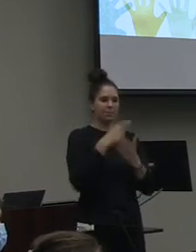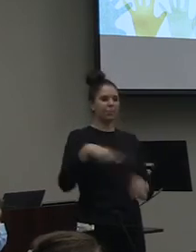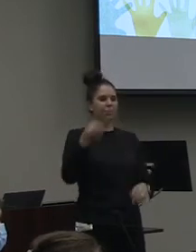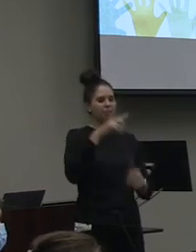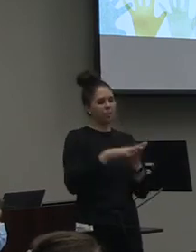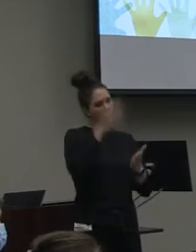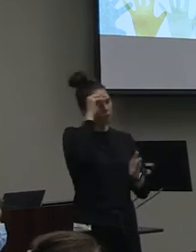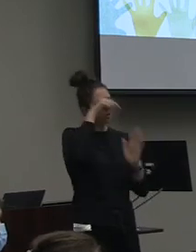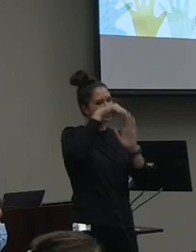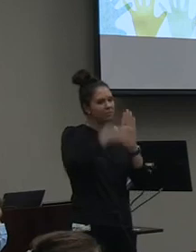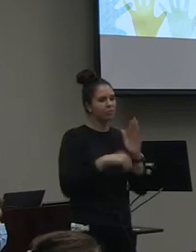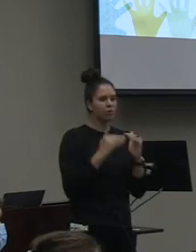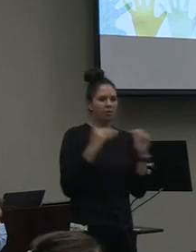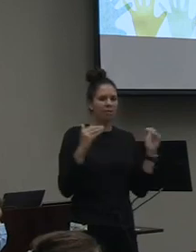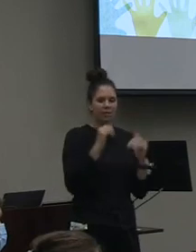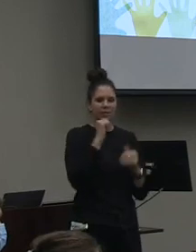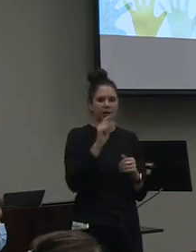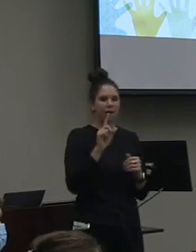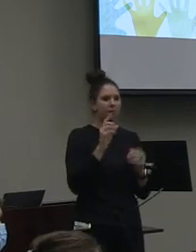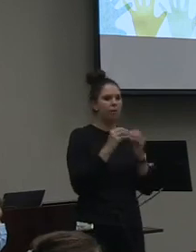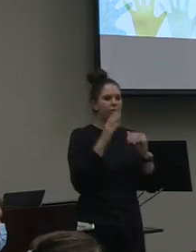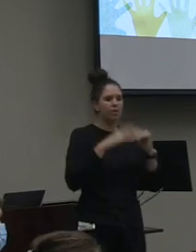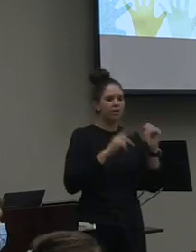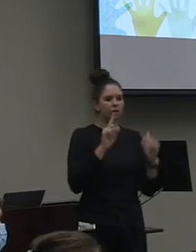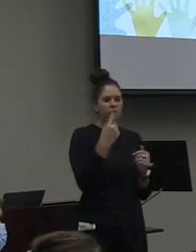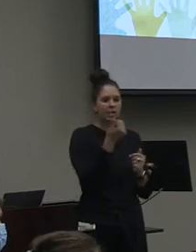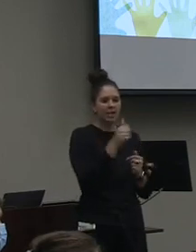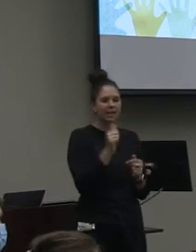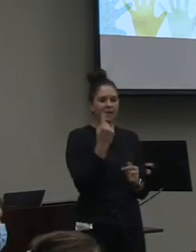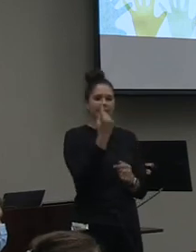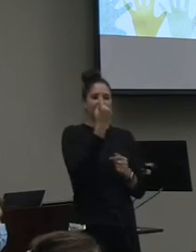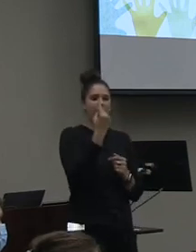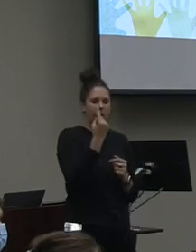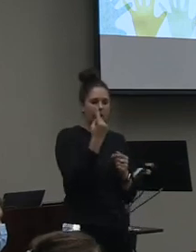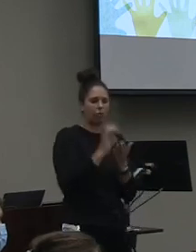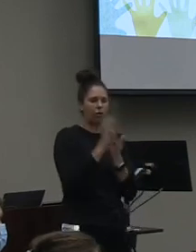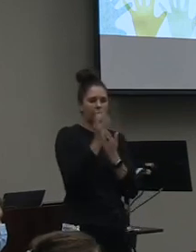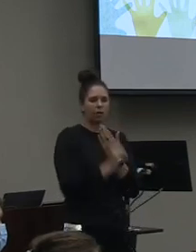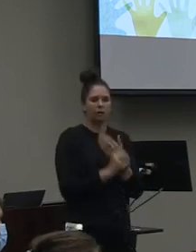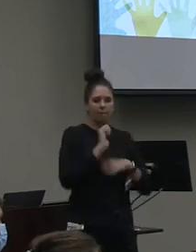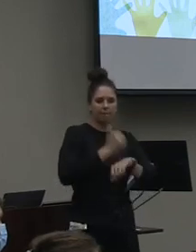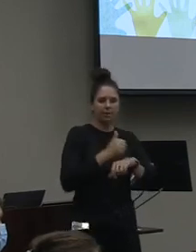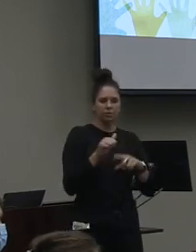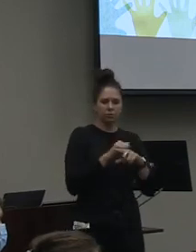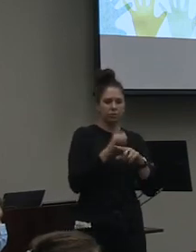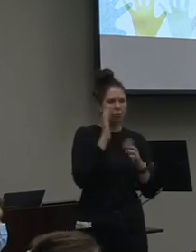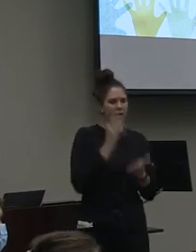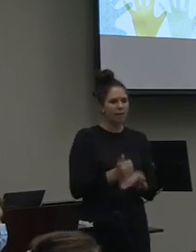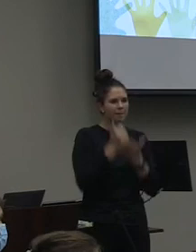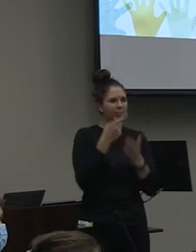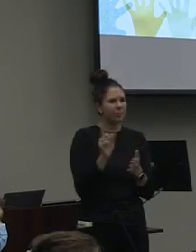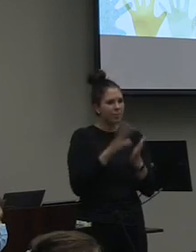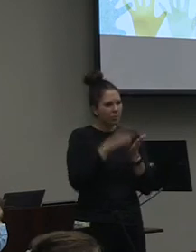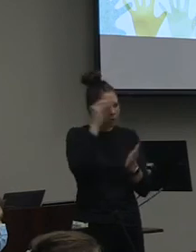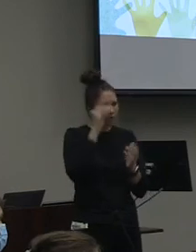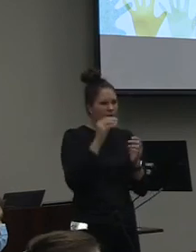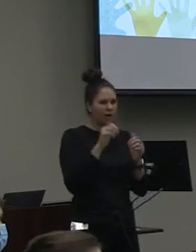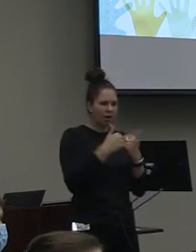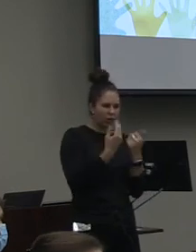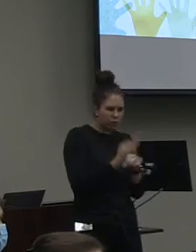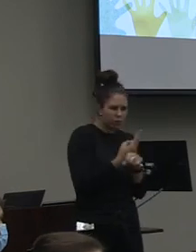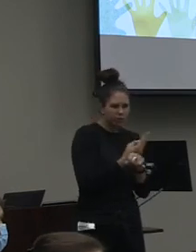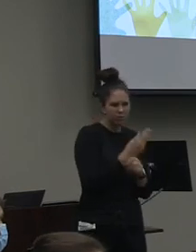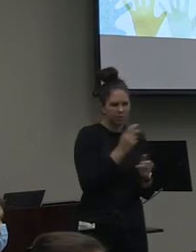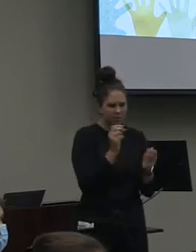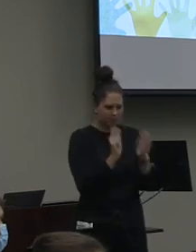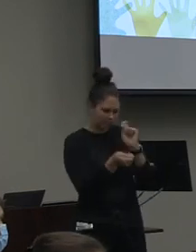deeper level, more than any just singular curriculum-based training could. It will help them learn how to use and manipulate their curriculum